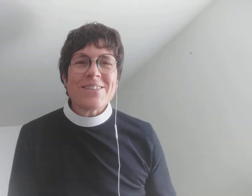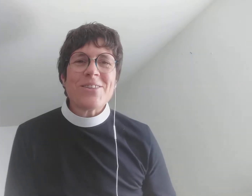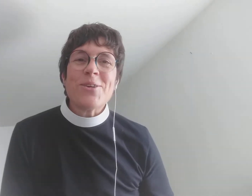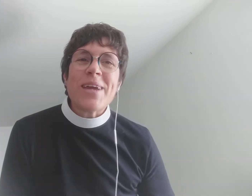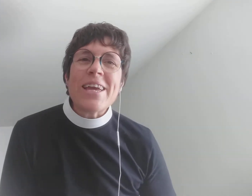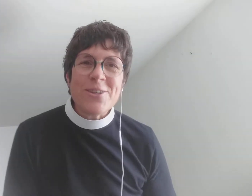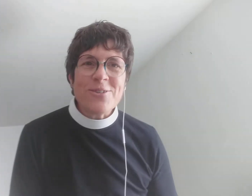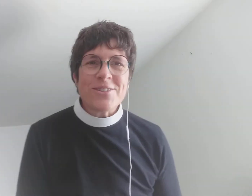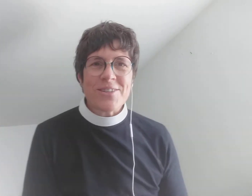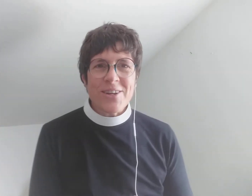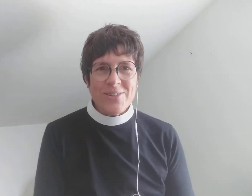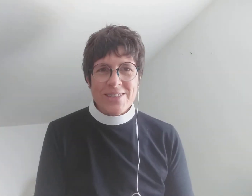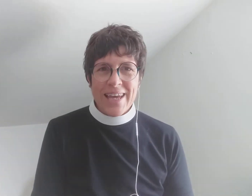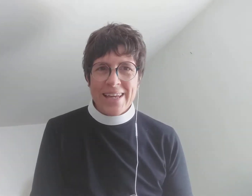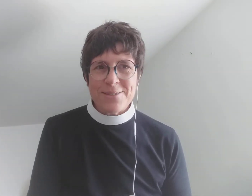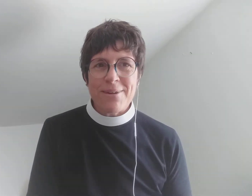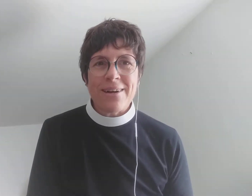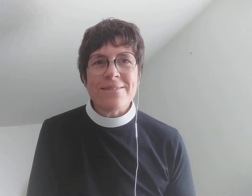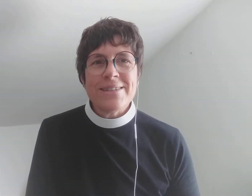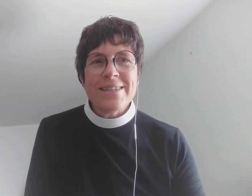that you get used to those as well.